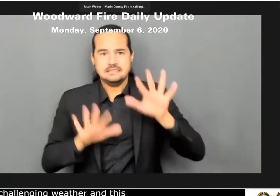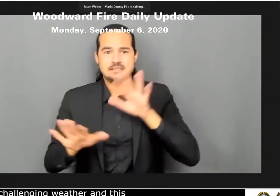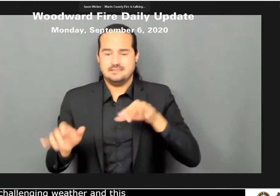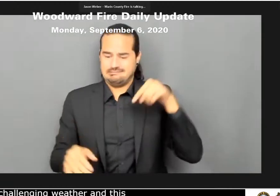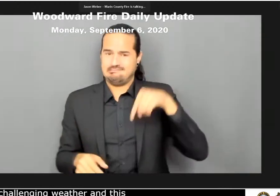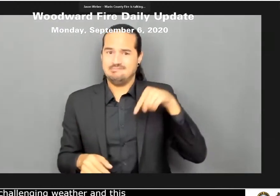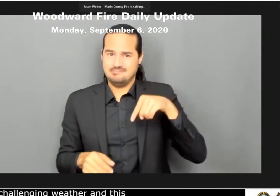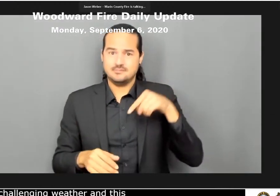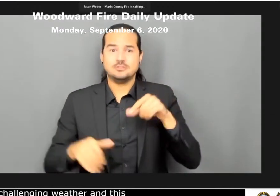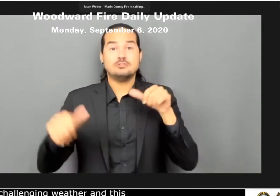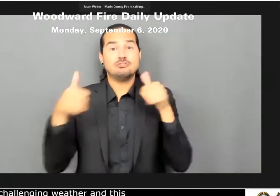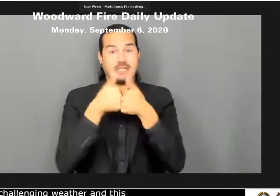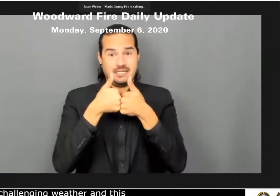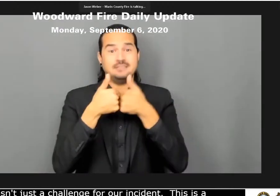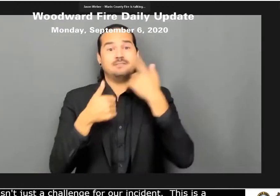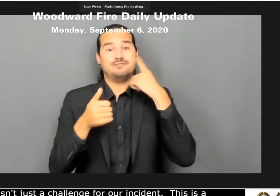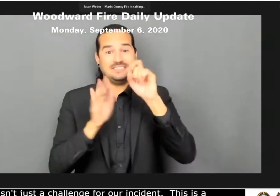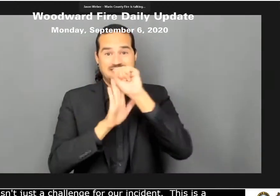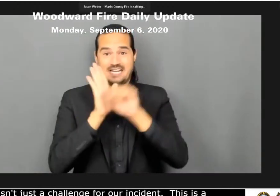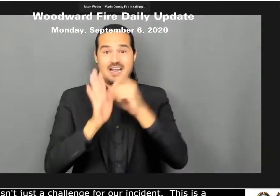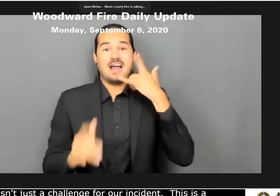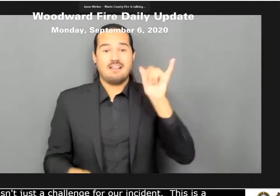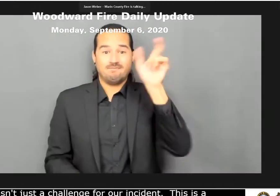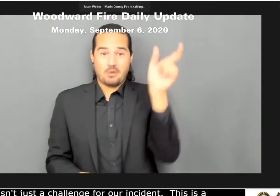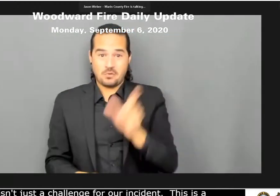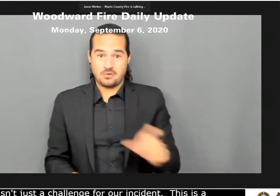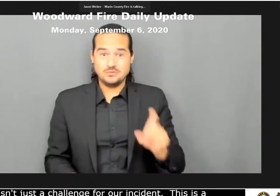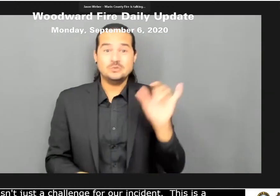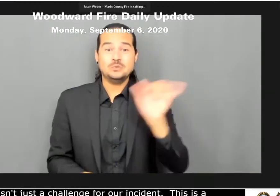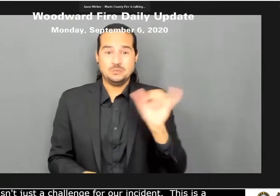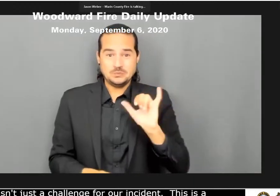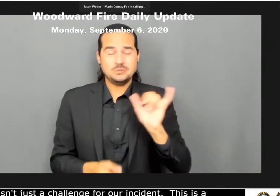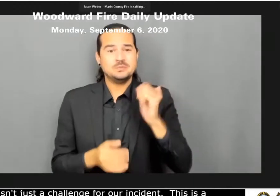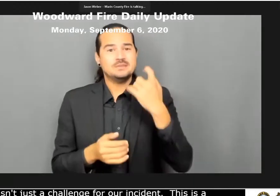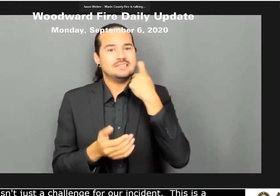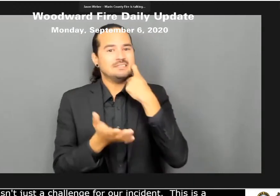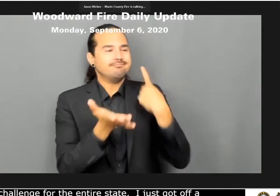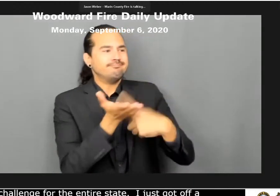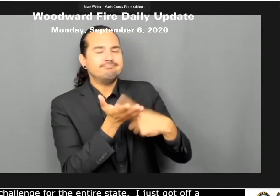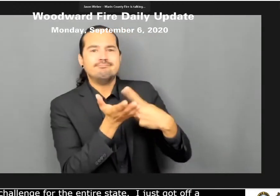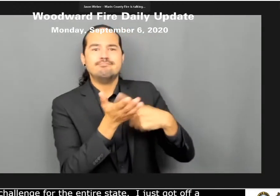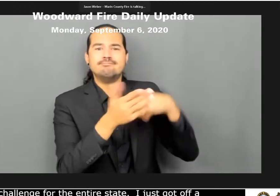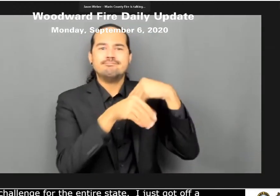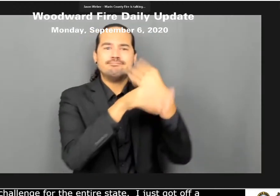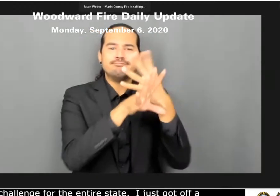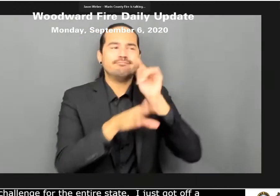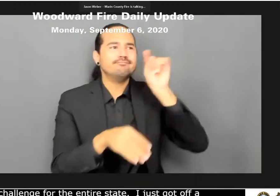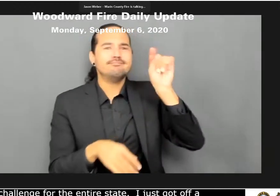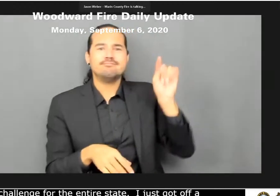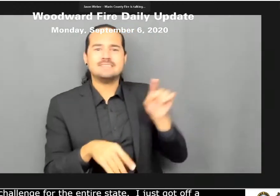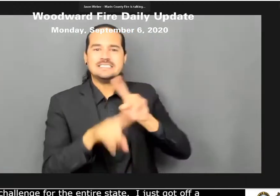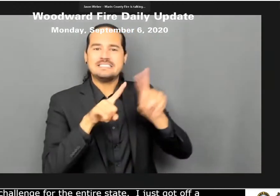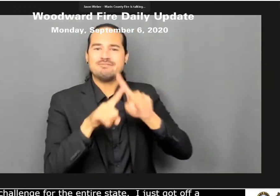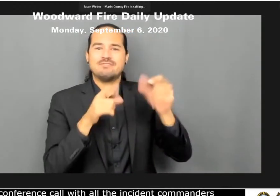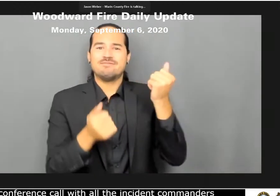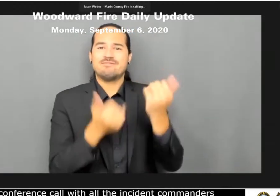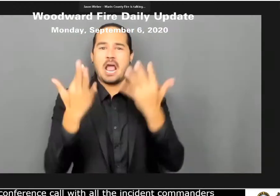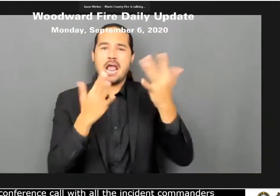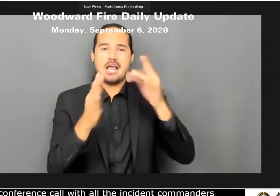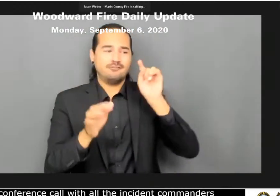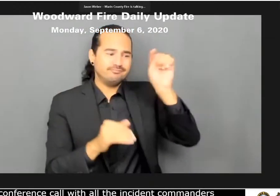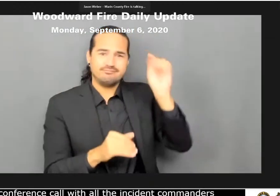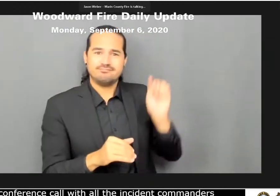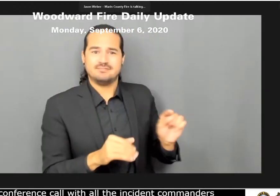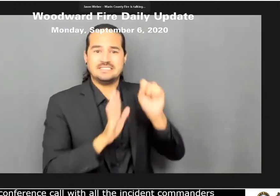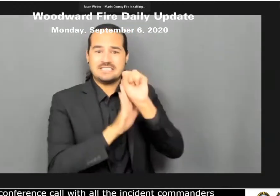just got off a conference call with all the incident commanders across the state, and most fires are going to be challenged in the next